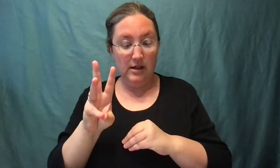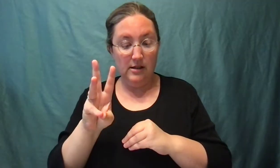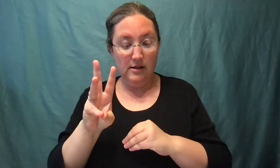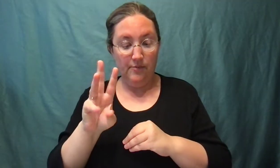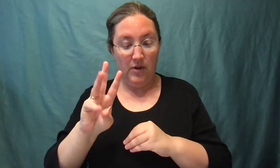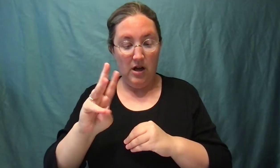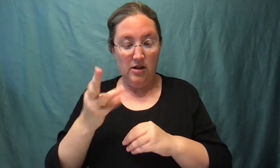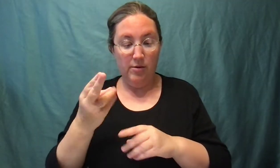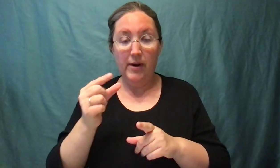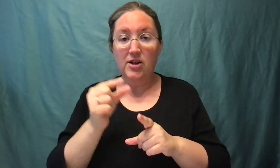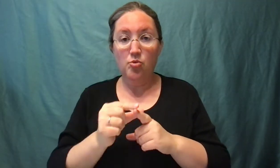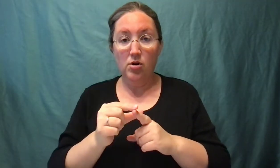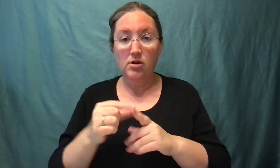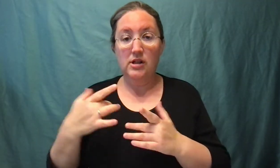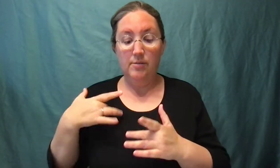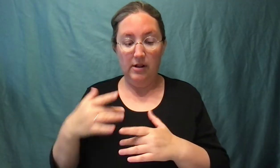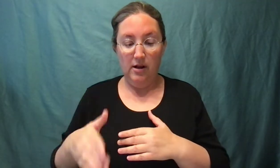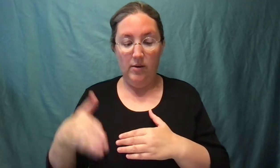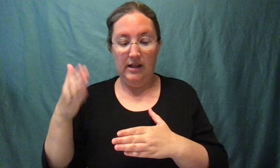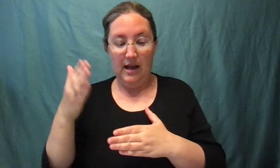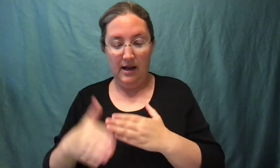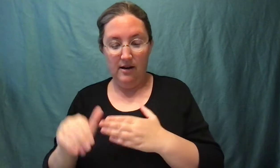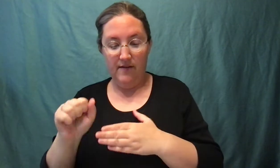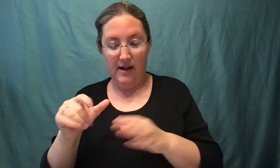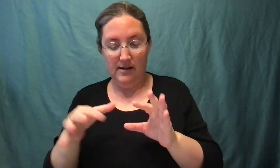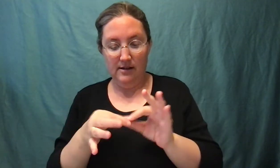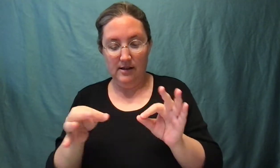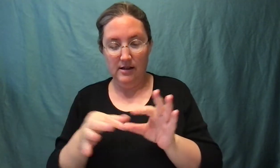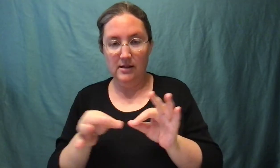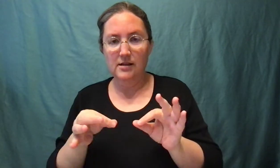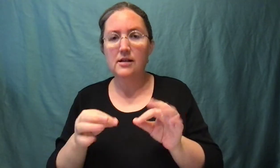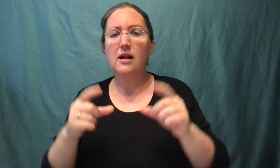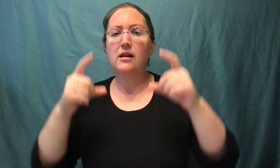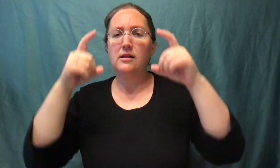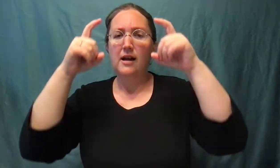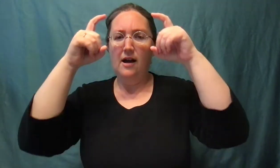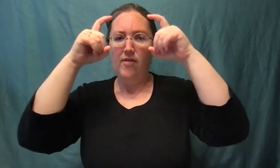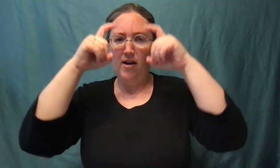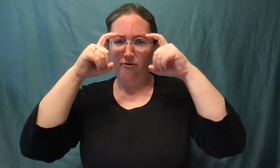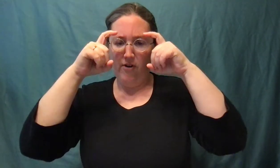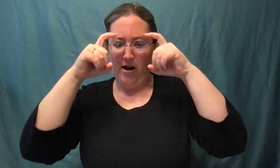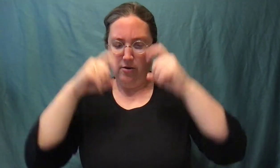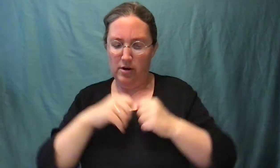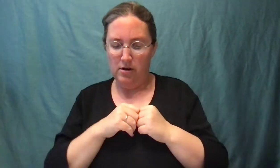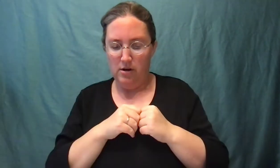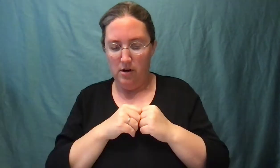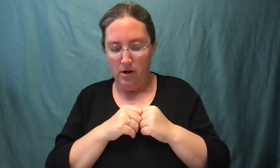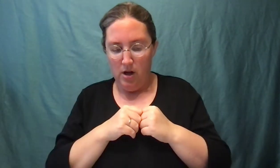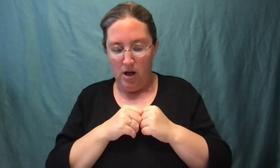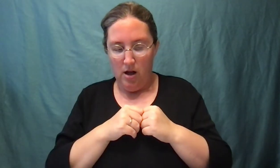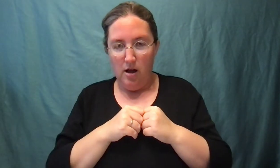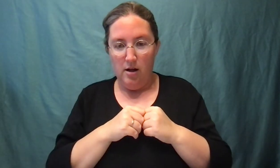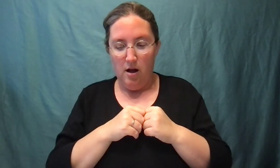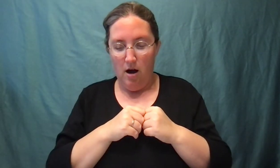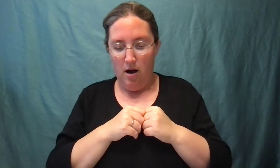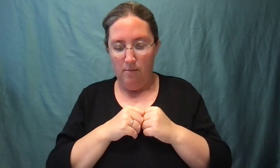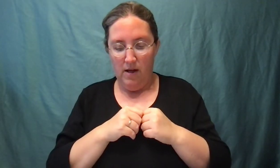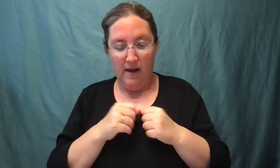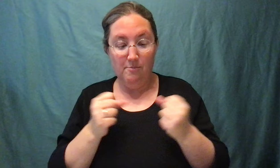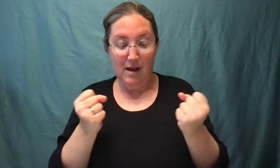6. WH words typically go at the end of ASL sentences and need to have that frown. They may be